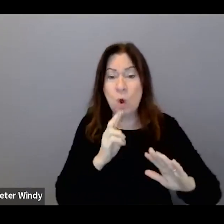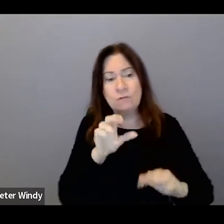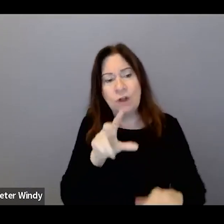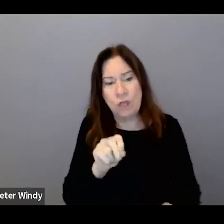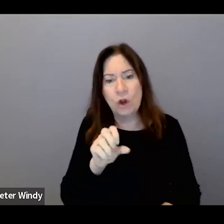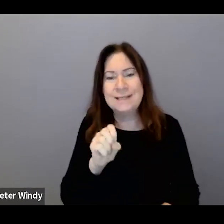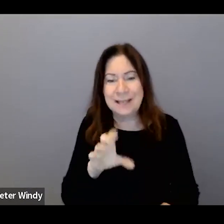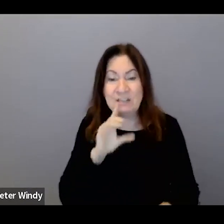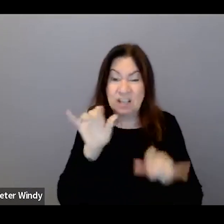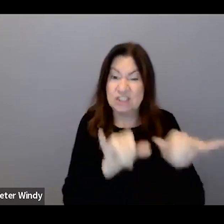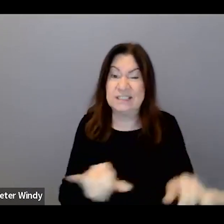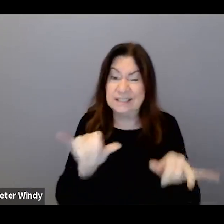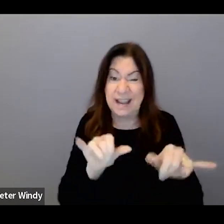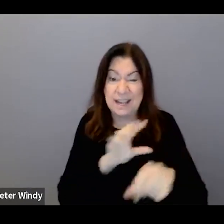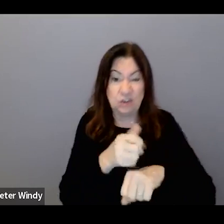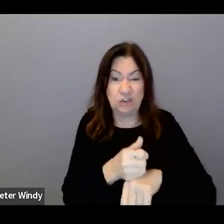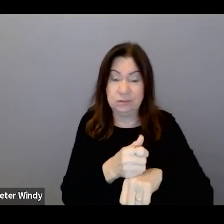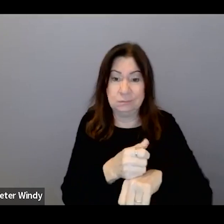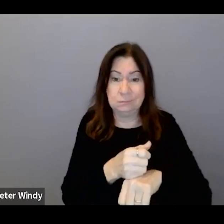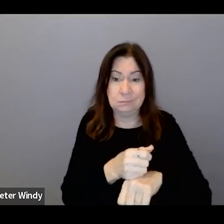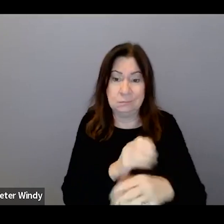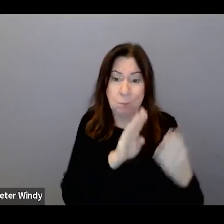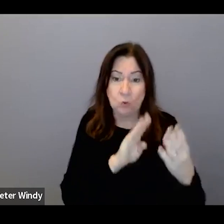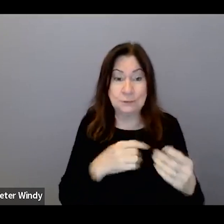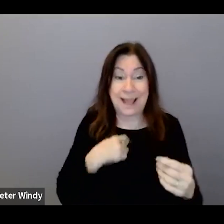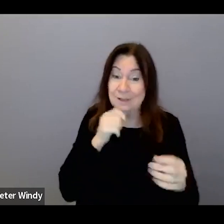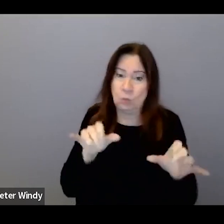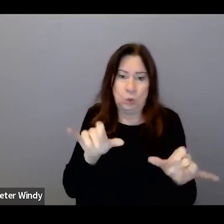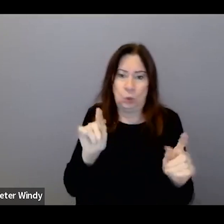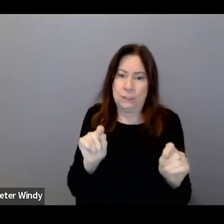that's just standard industry practice. But I don't do it.